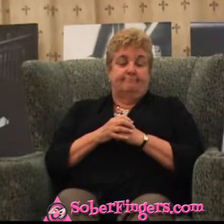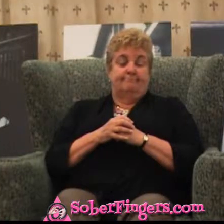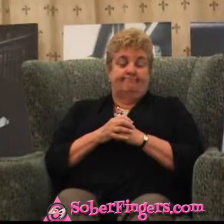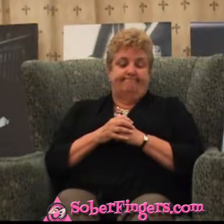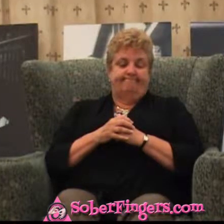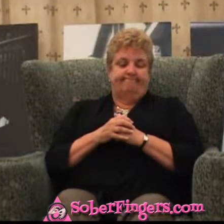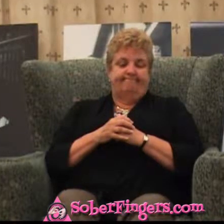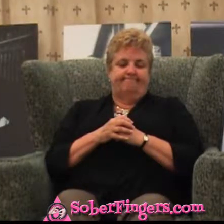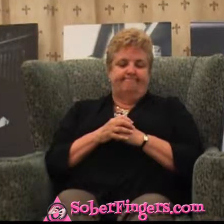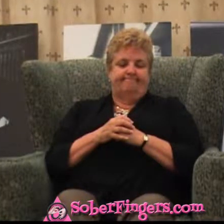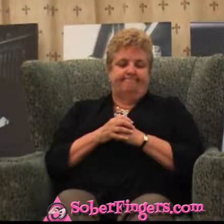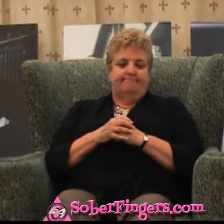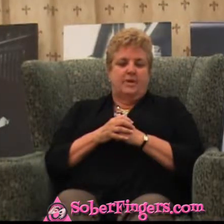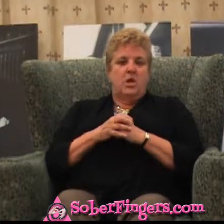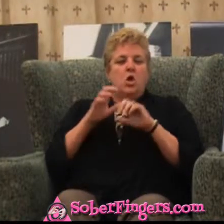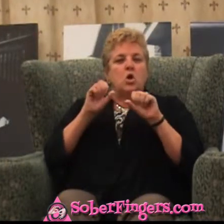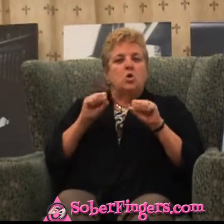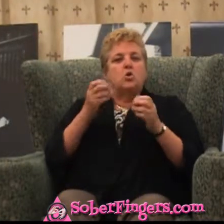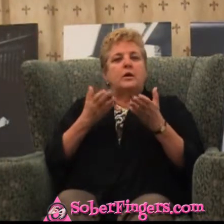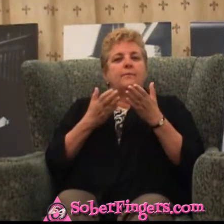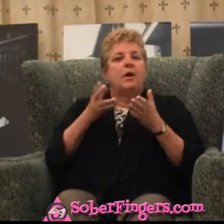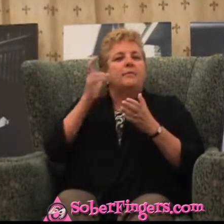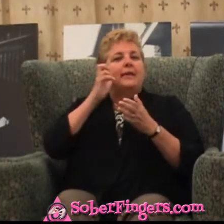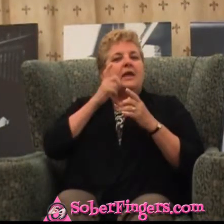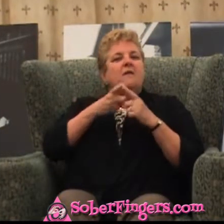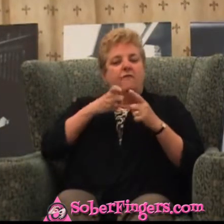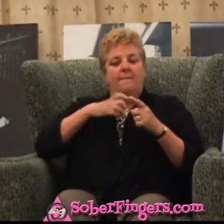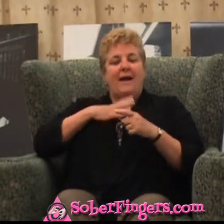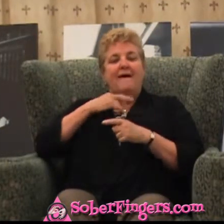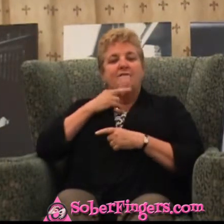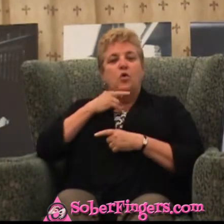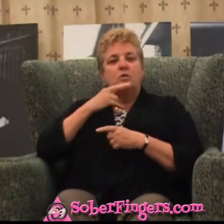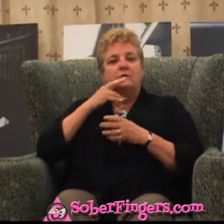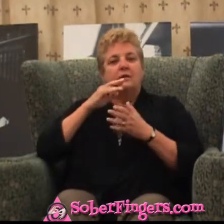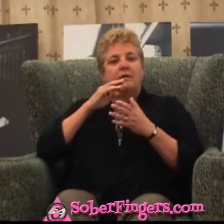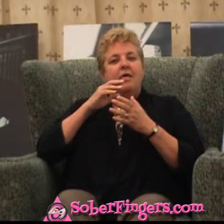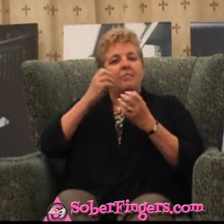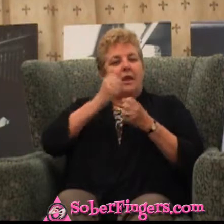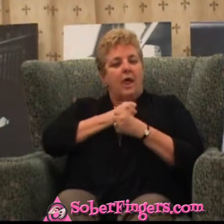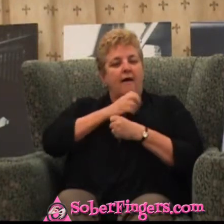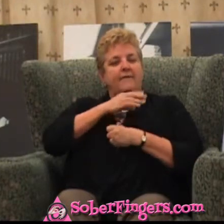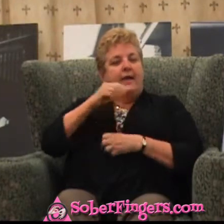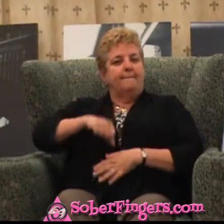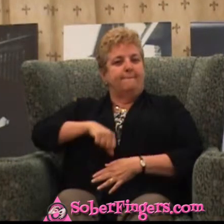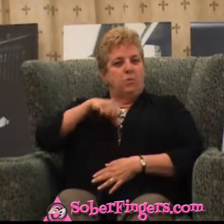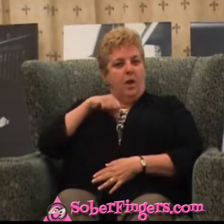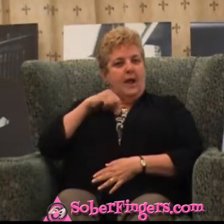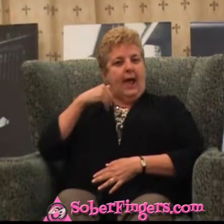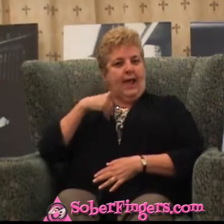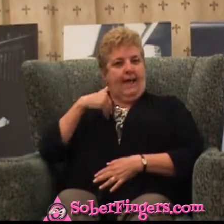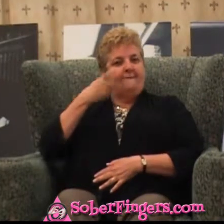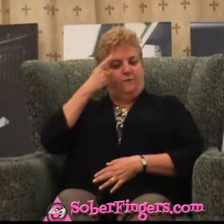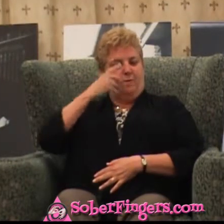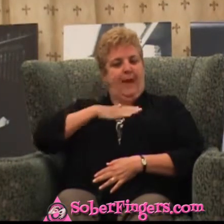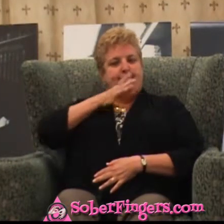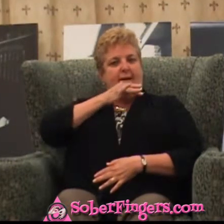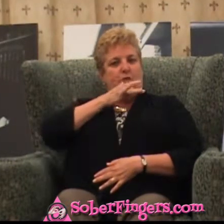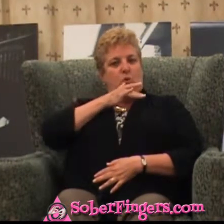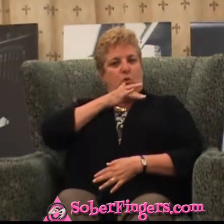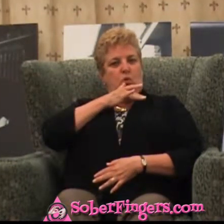You can probably hear from my voice the love and pride I have for my mother, for the sacrifices